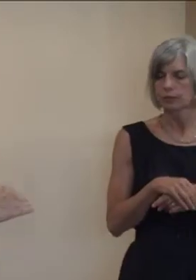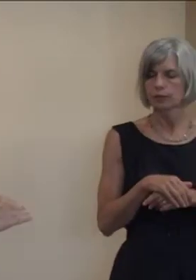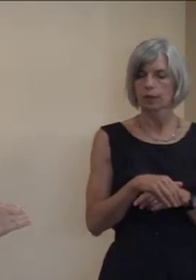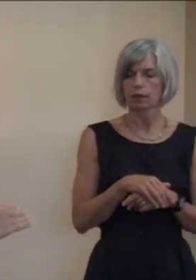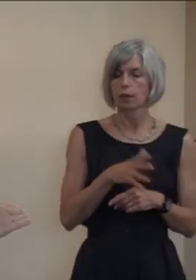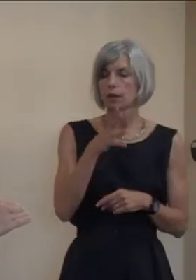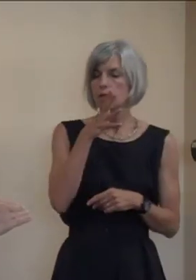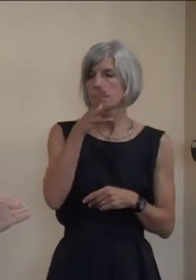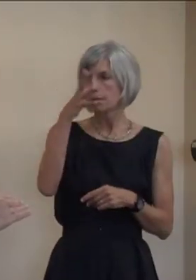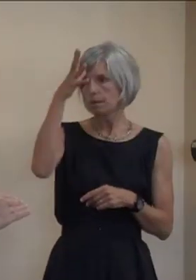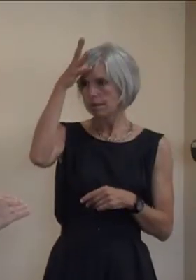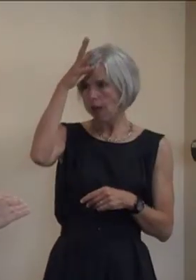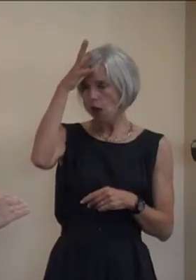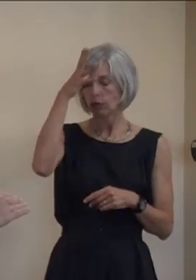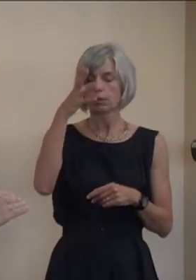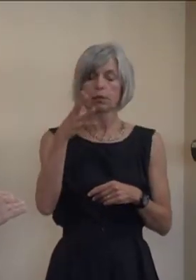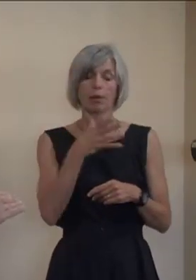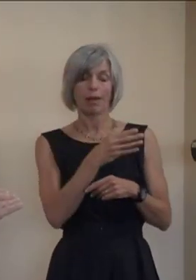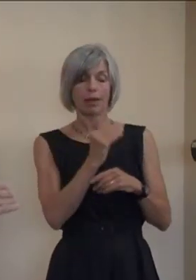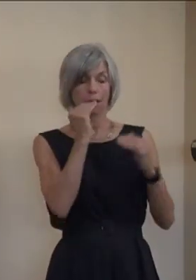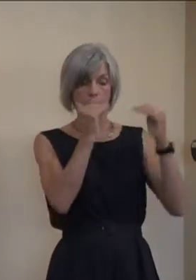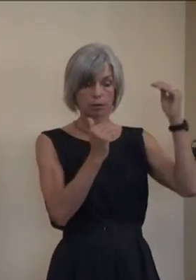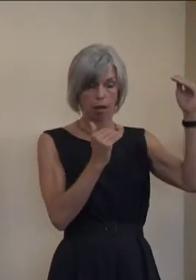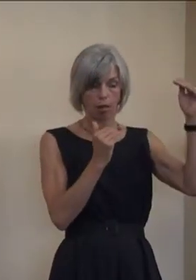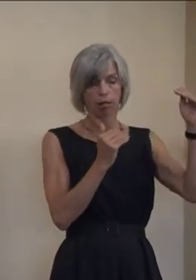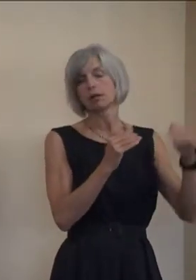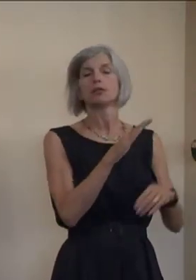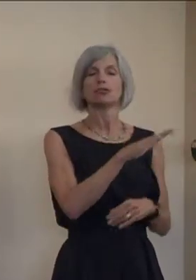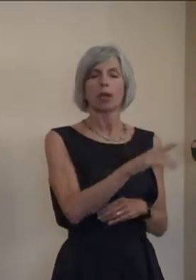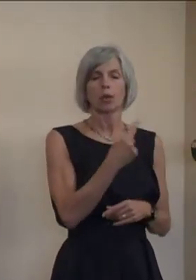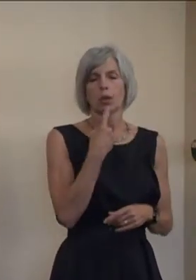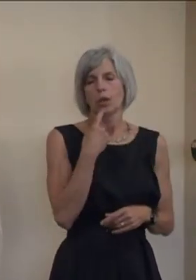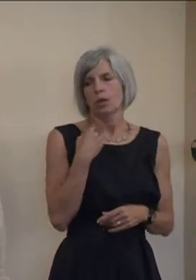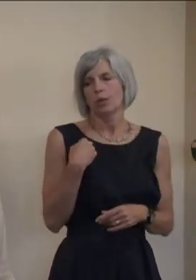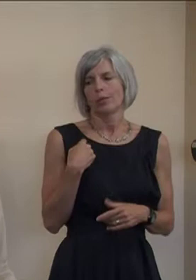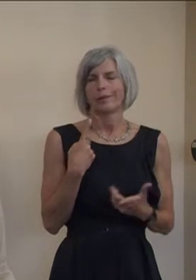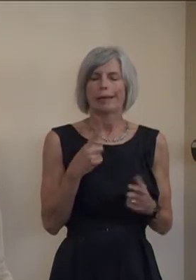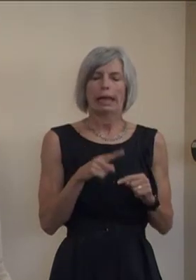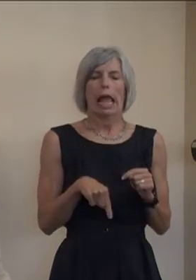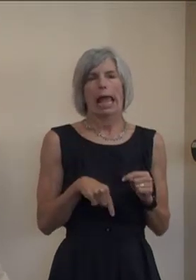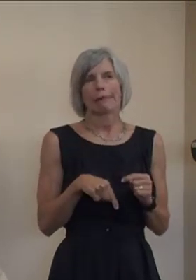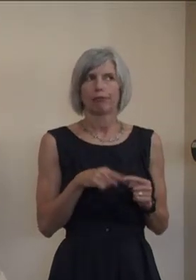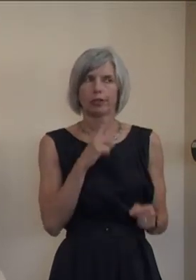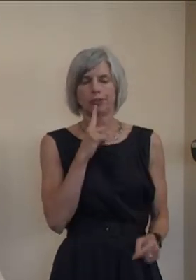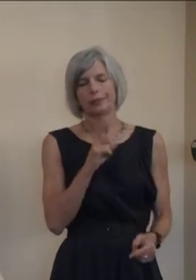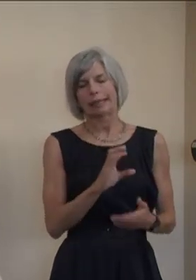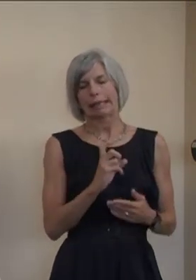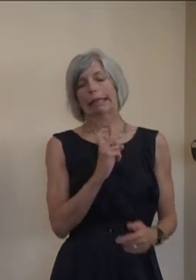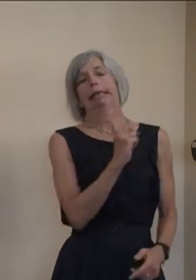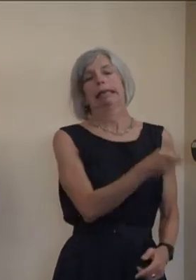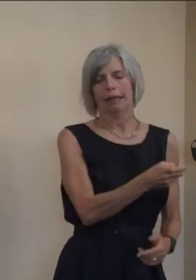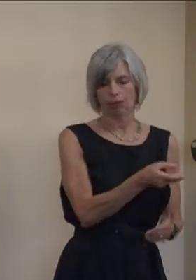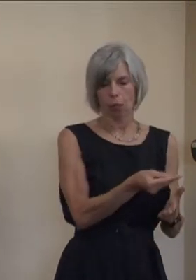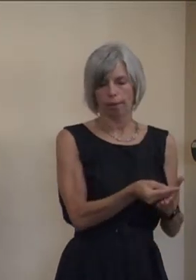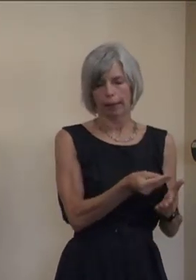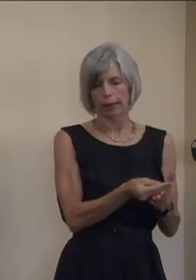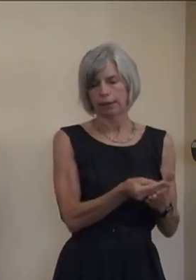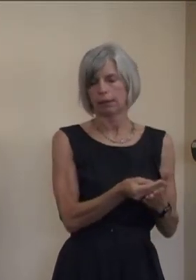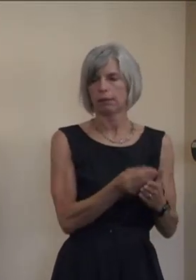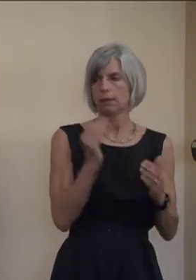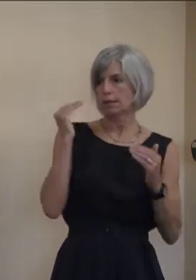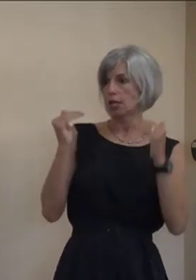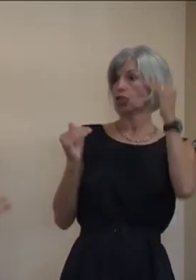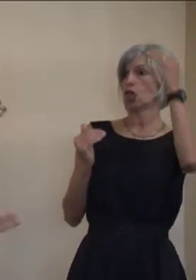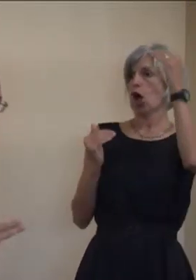parent and adult child that basically says we can't give you the money, and for the adult child